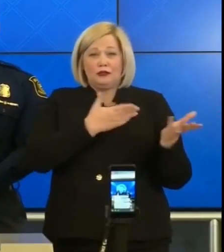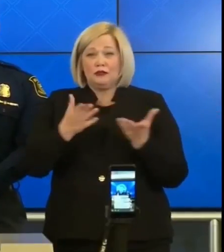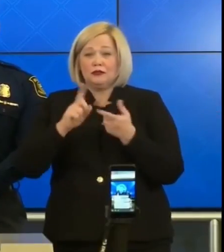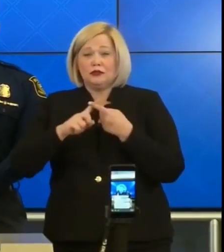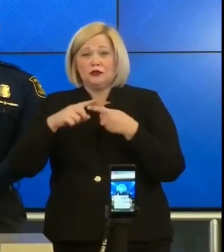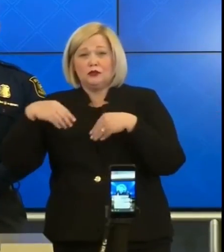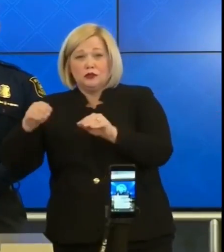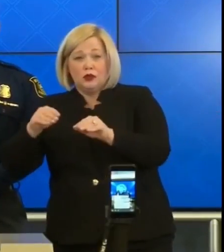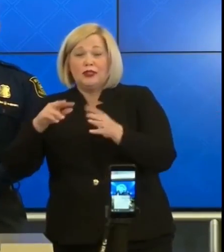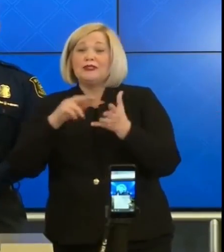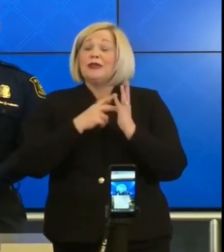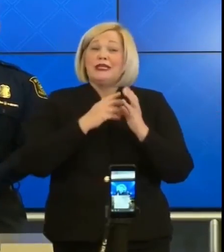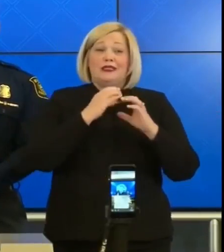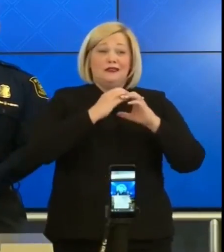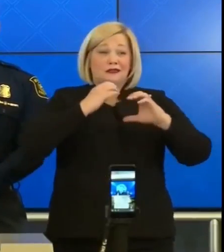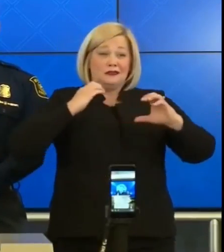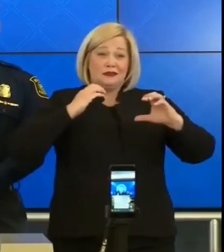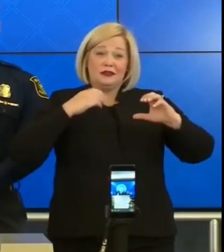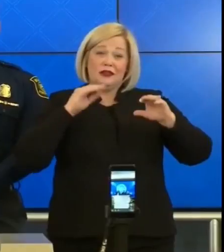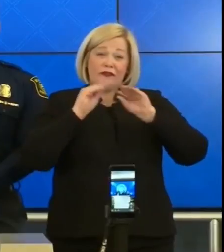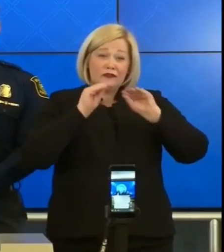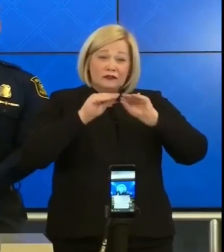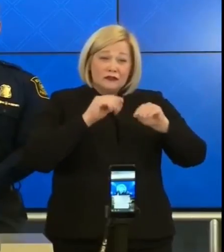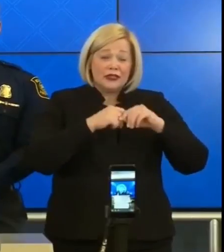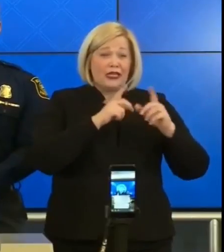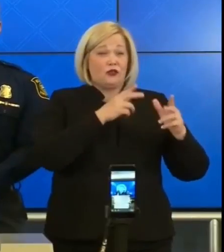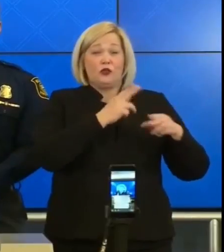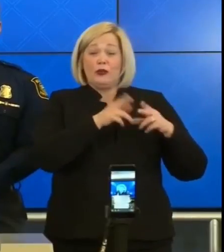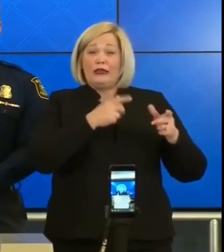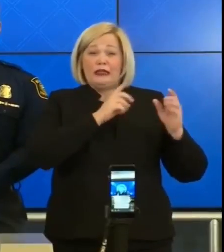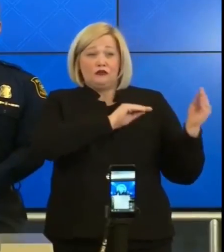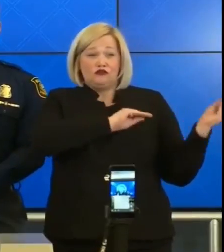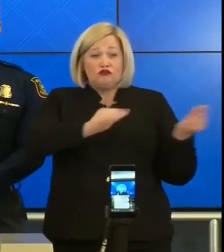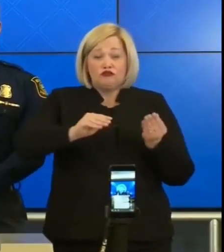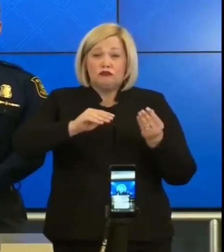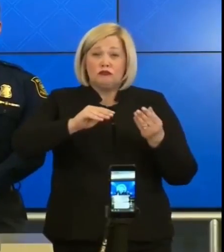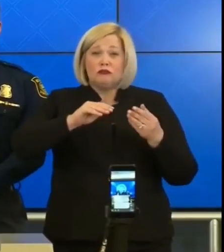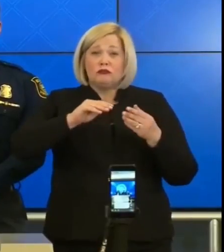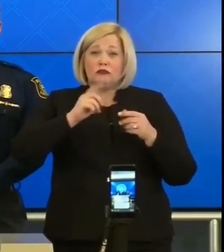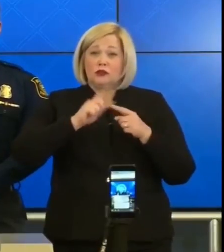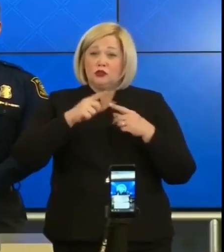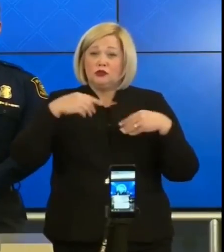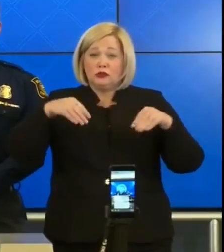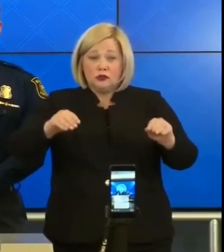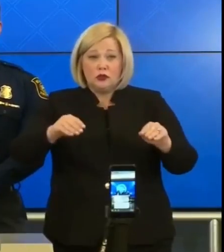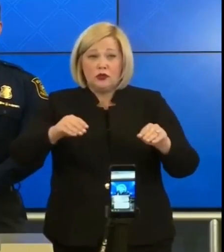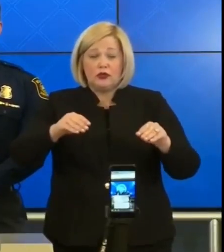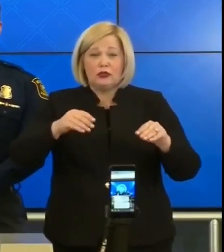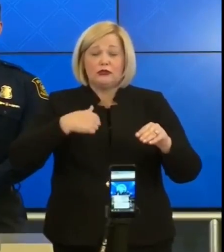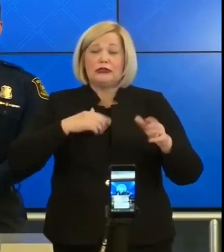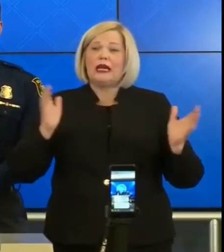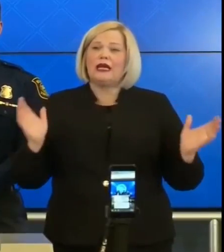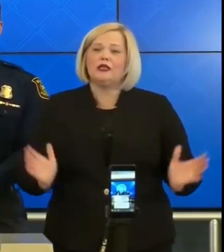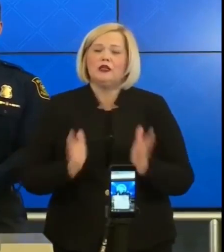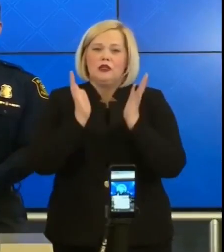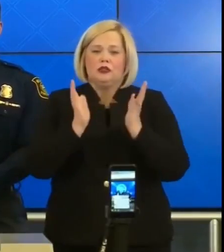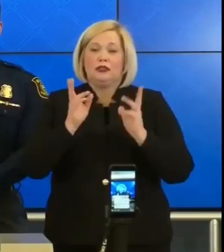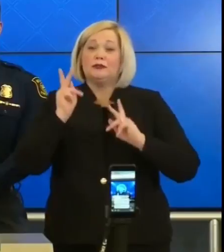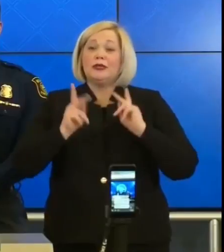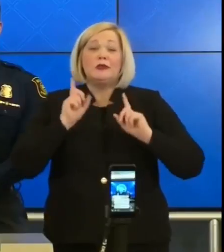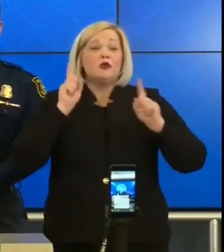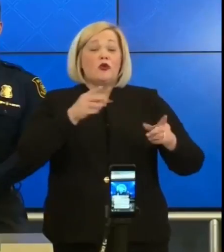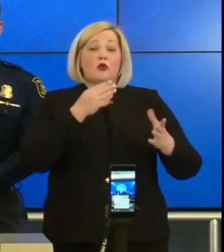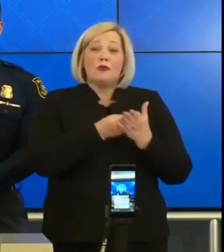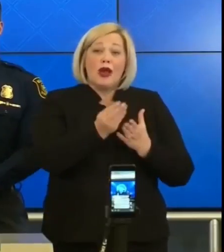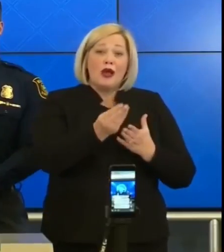This will allow drivers to make deliveries quickly and efficiently. I strongly encourage shoppers to stagger your visits to